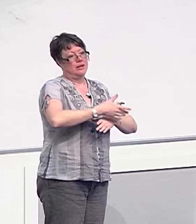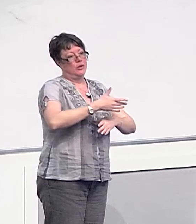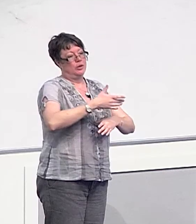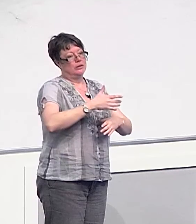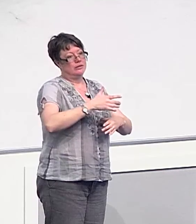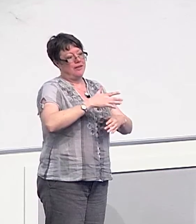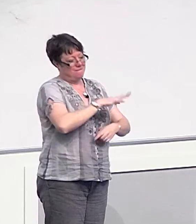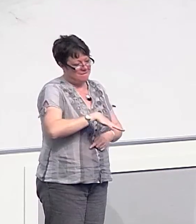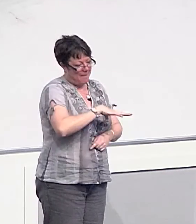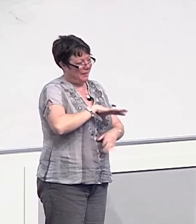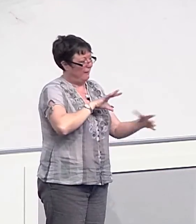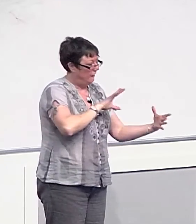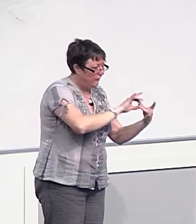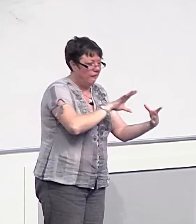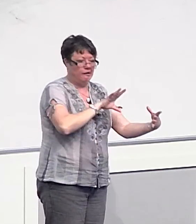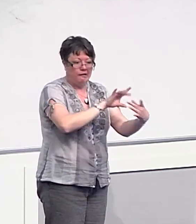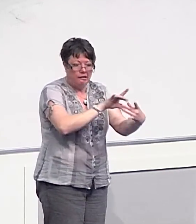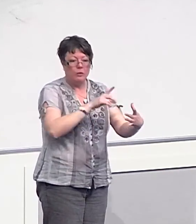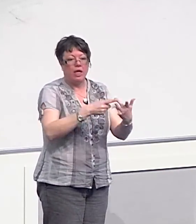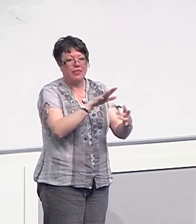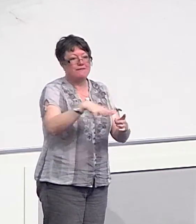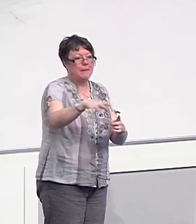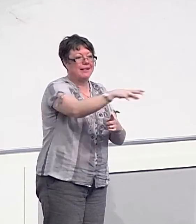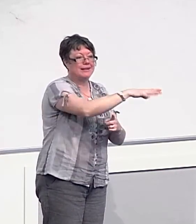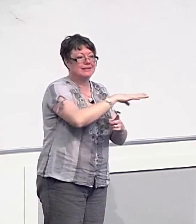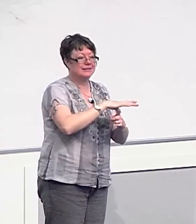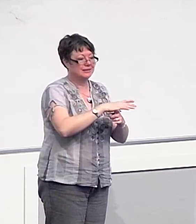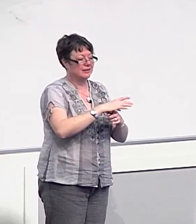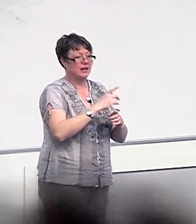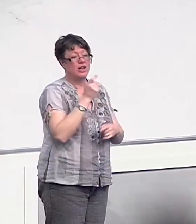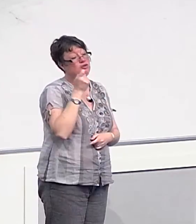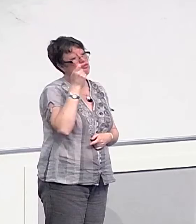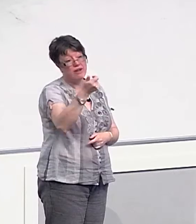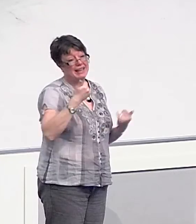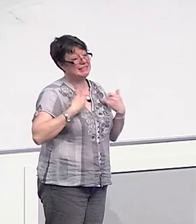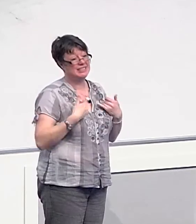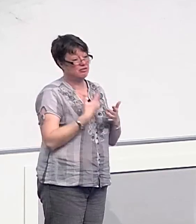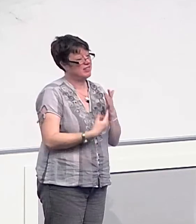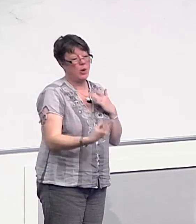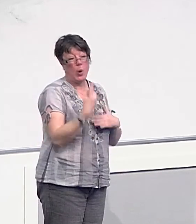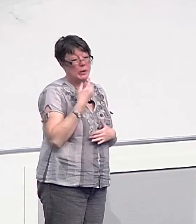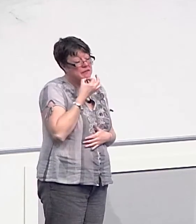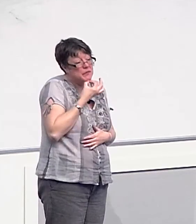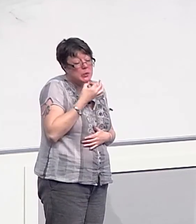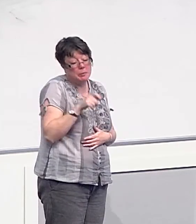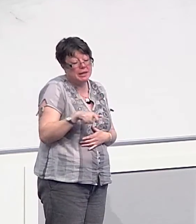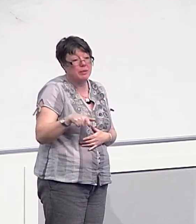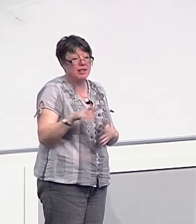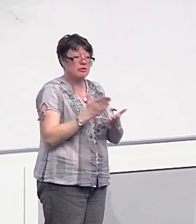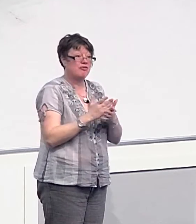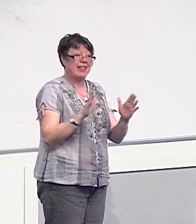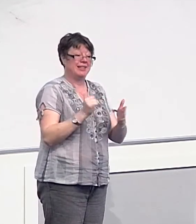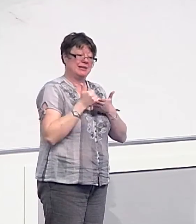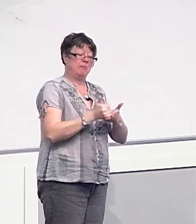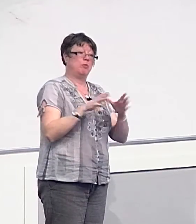support group. Obviously, some of the rare diseases, there are only very few, and actually the support group needs to be international rather